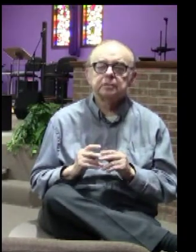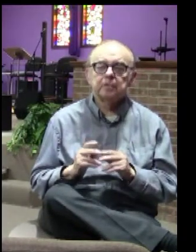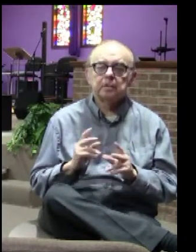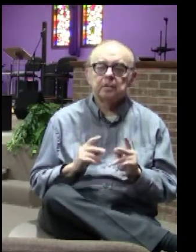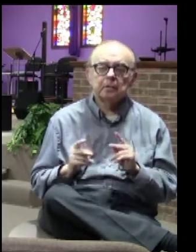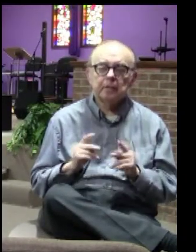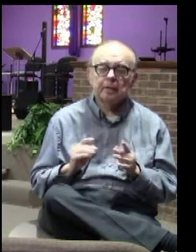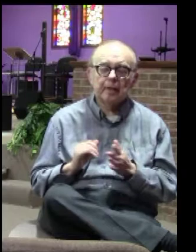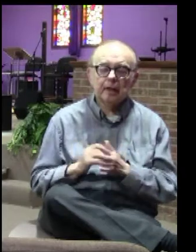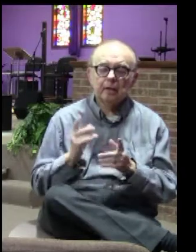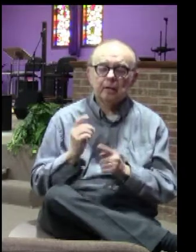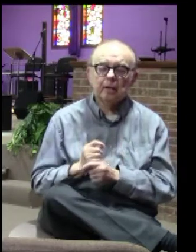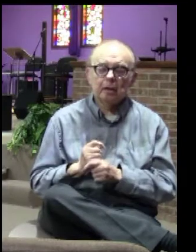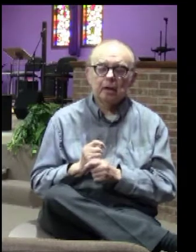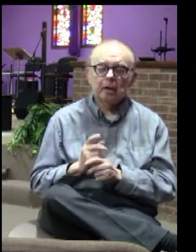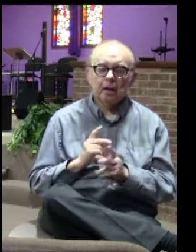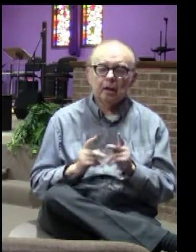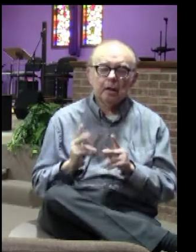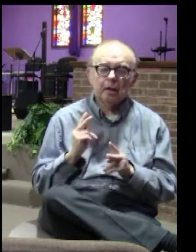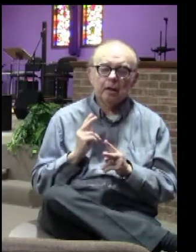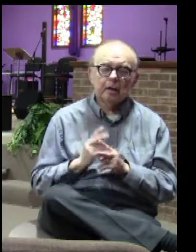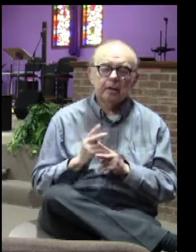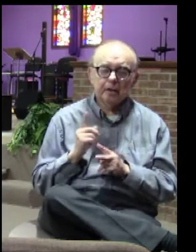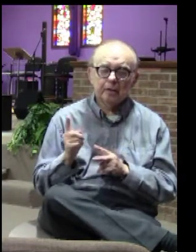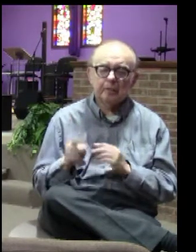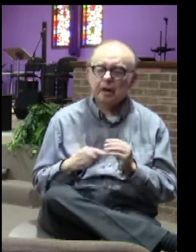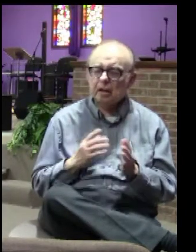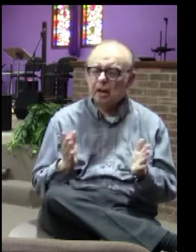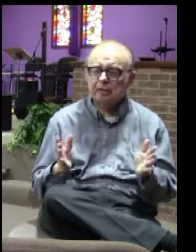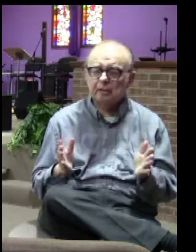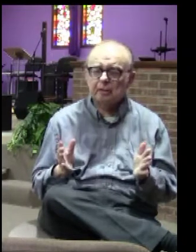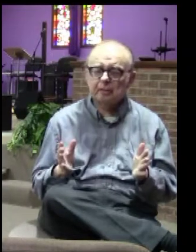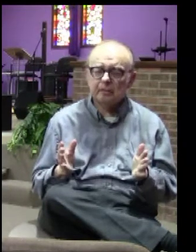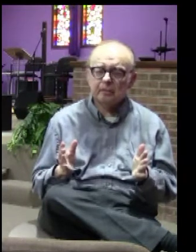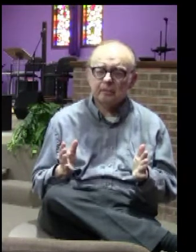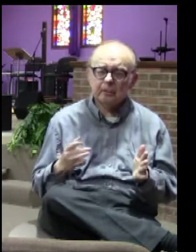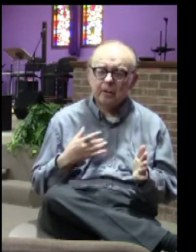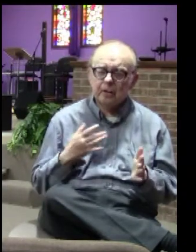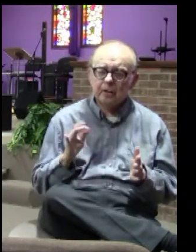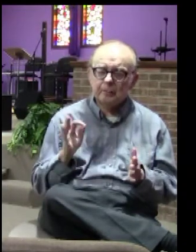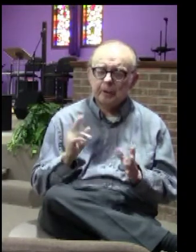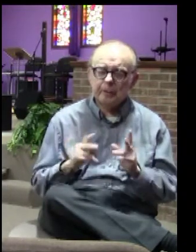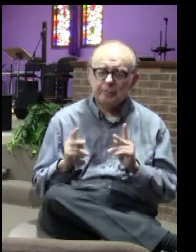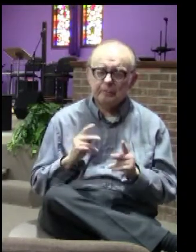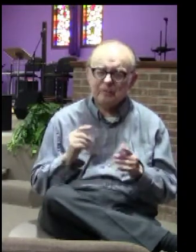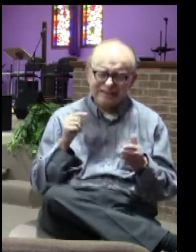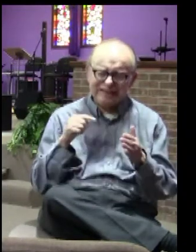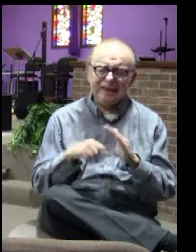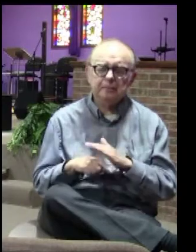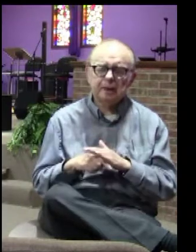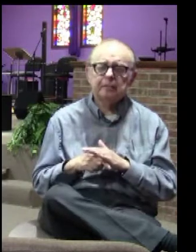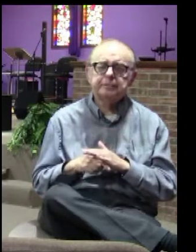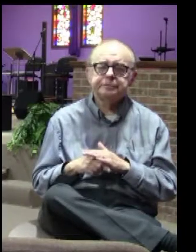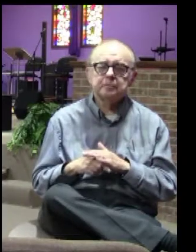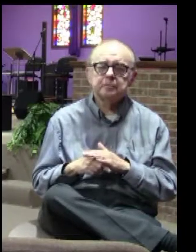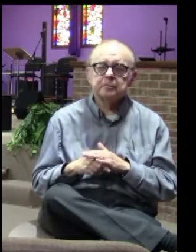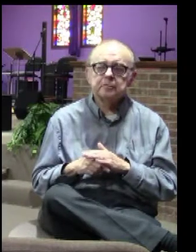People that I've trusted, people that I really cared an awful lot about. And I've been hurt by them deeply.